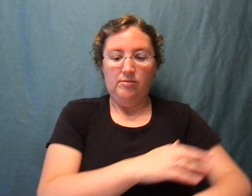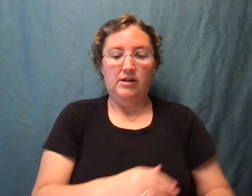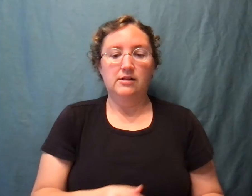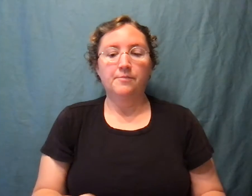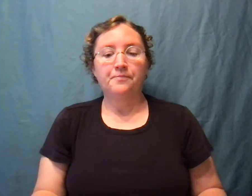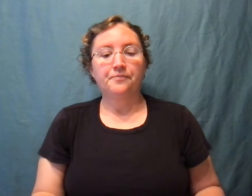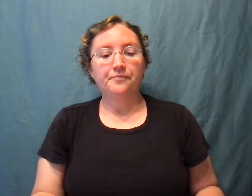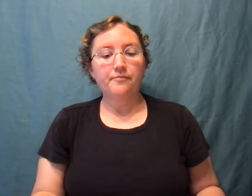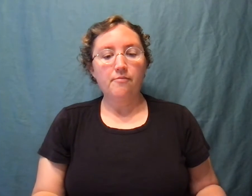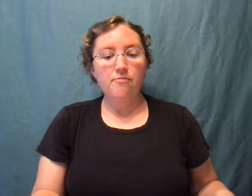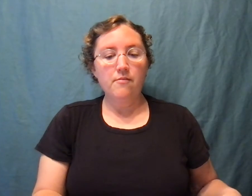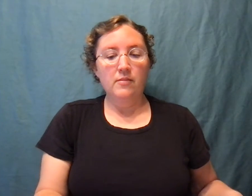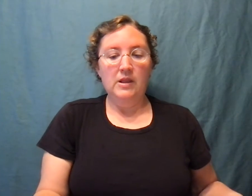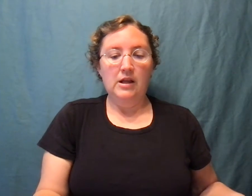please.